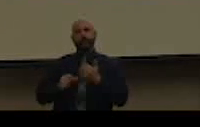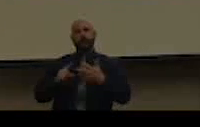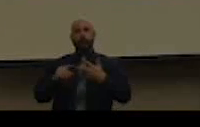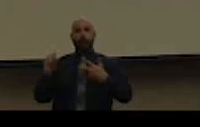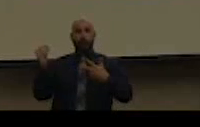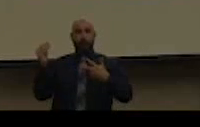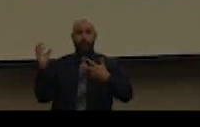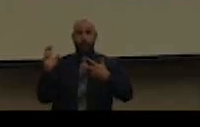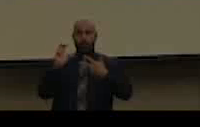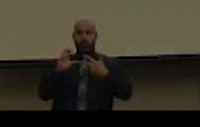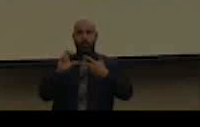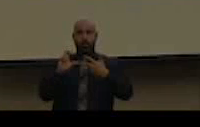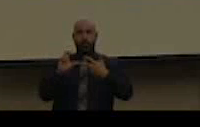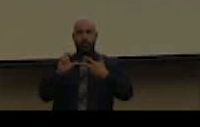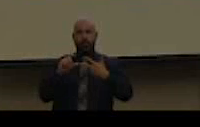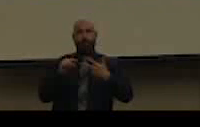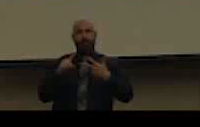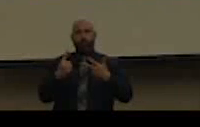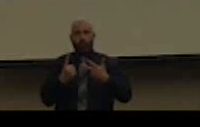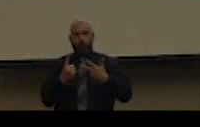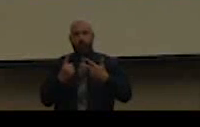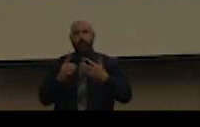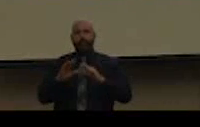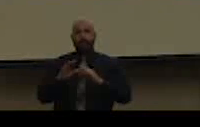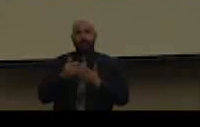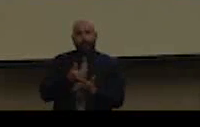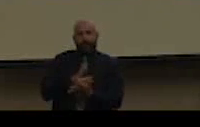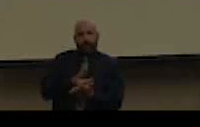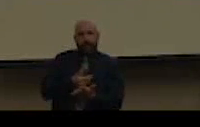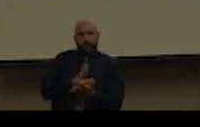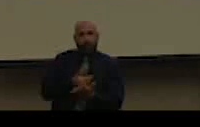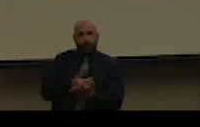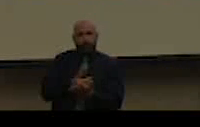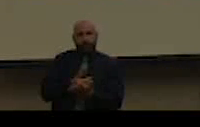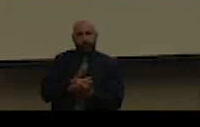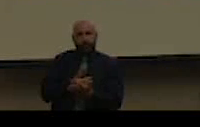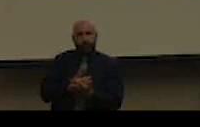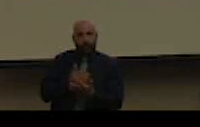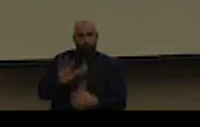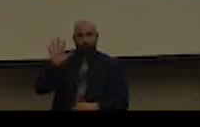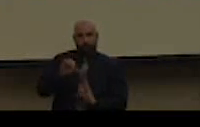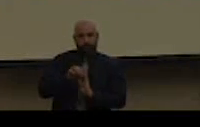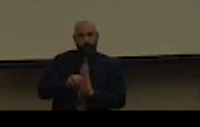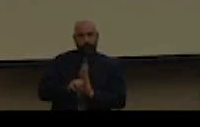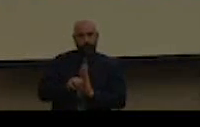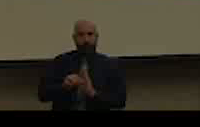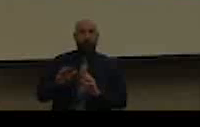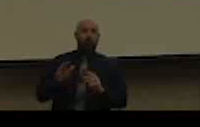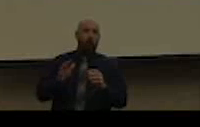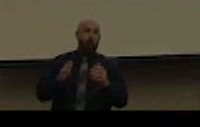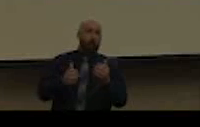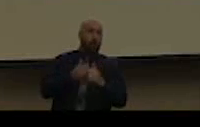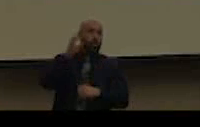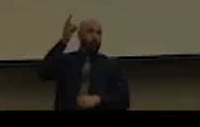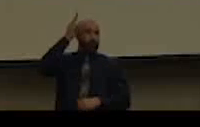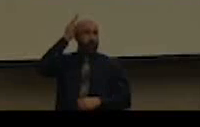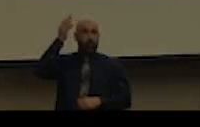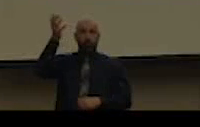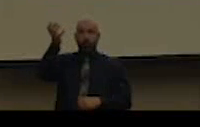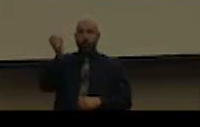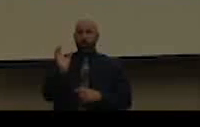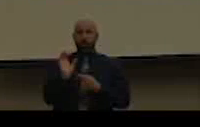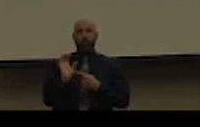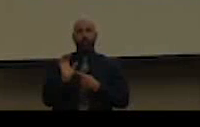that exist in the state. They are almost entirely federal. It's a lot of TANF dollars that cover working